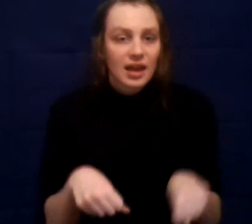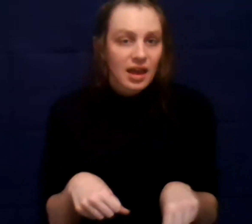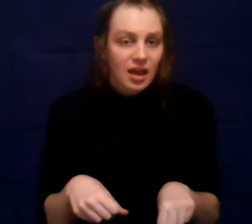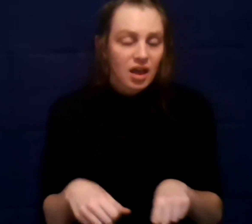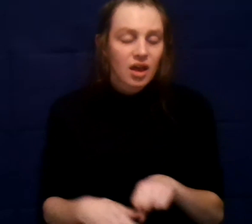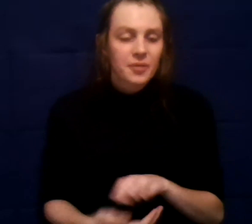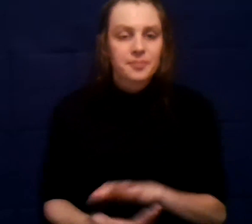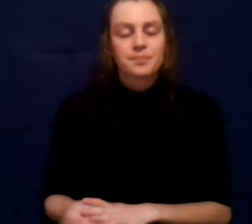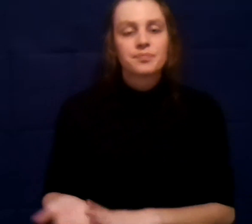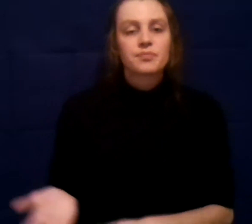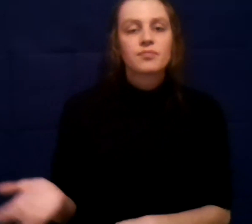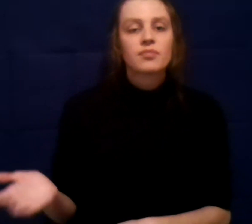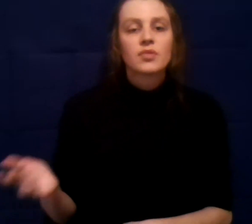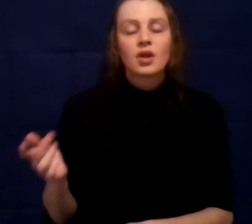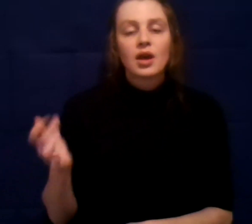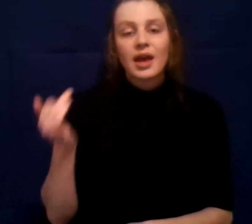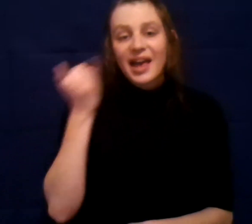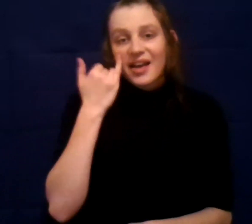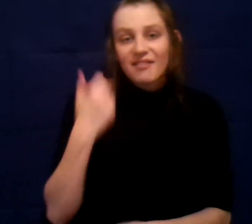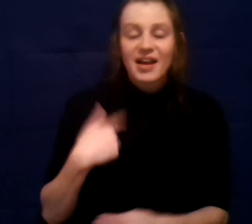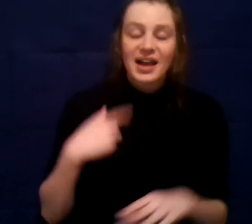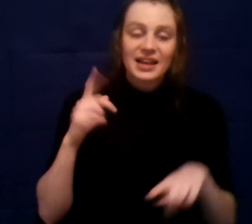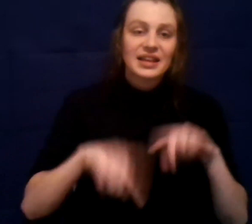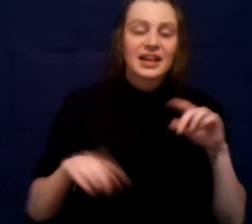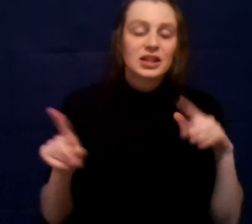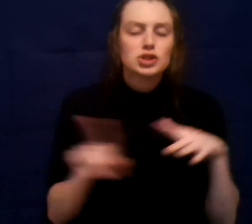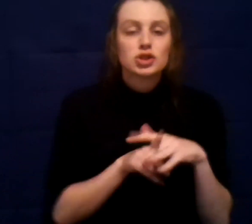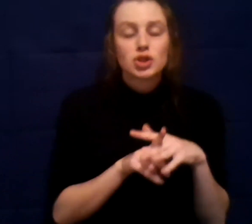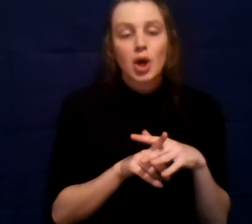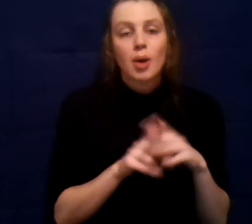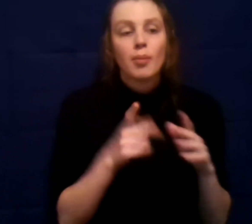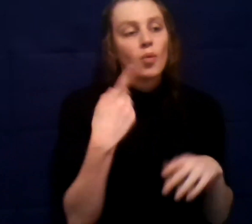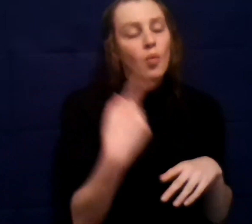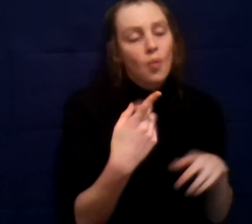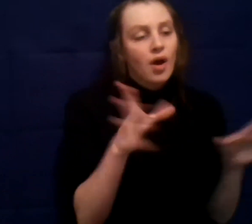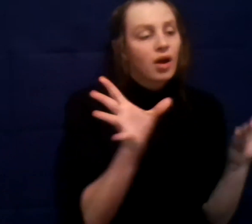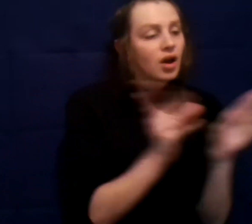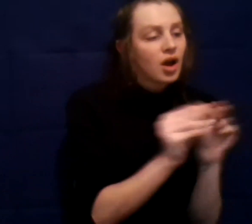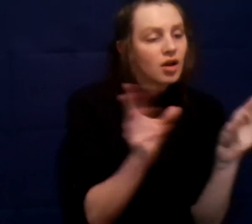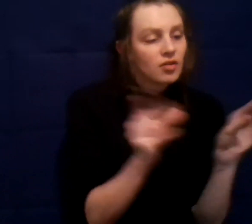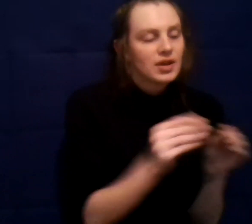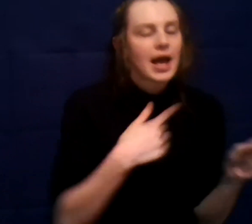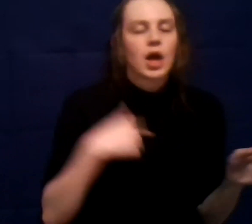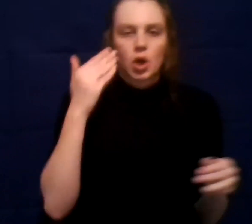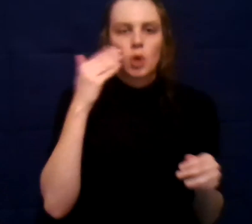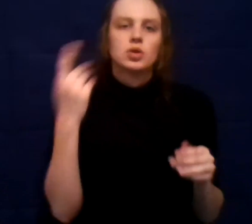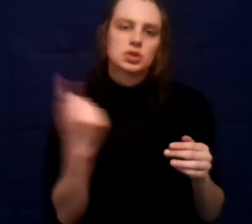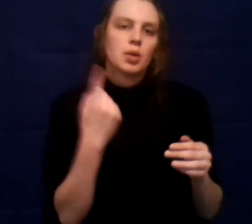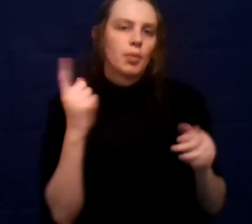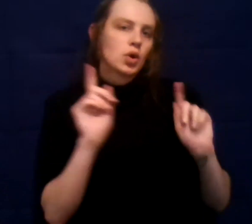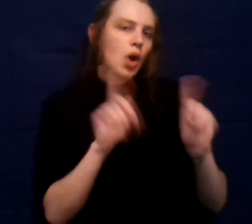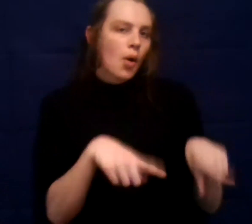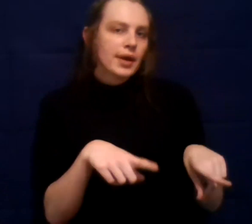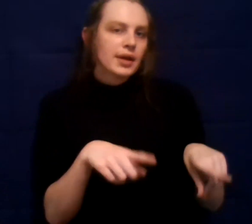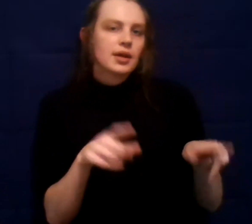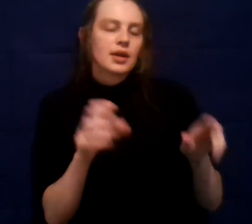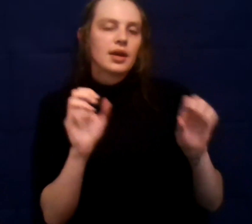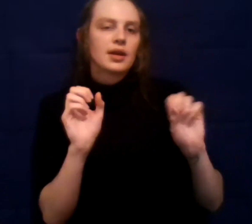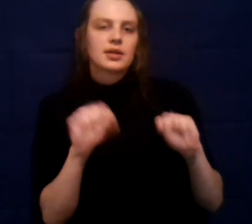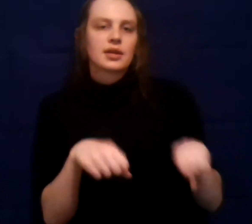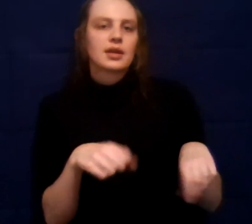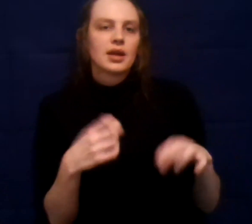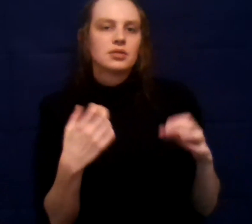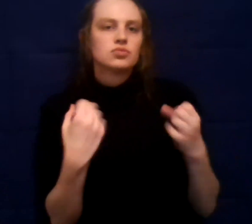to Tiki Paw, like I know somebody who's going. You can catch a ride with them, you know. And so it's just brought, and